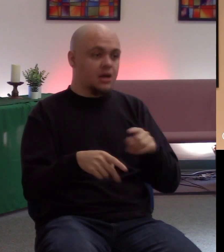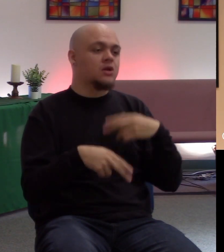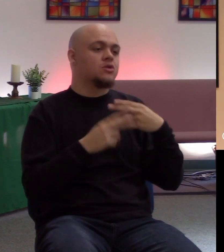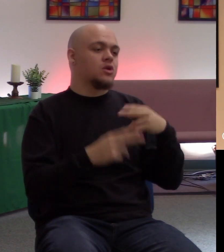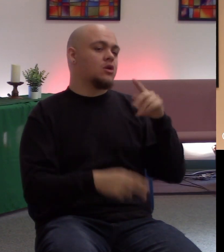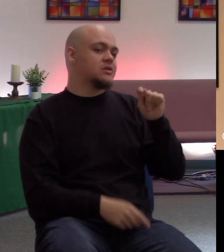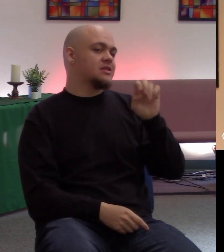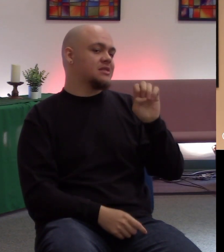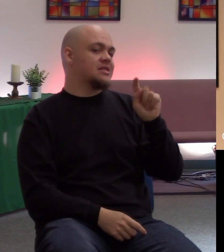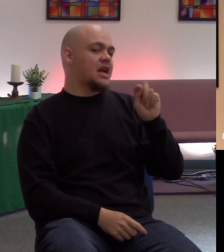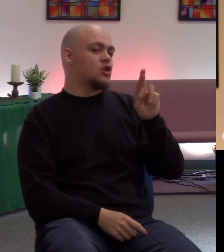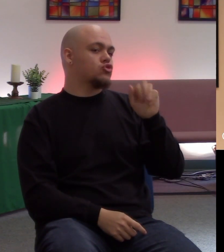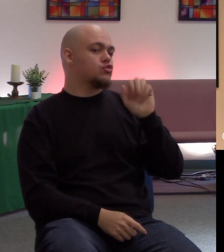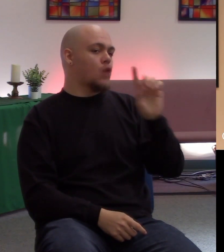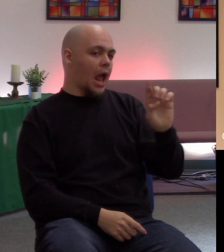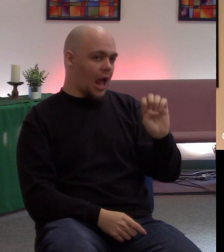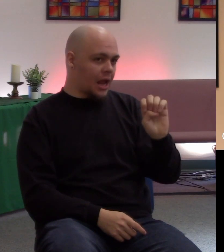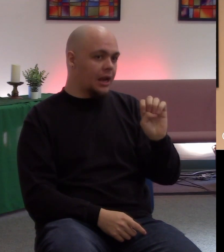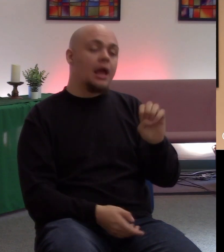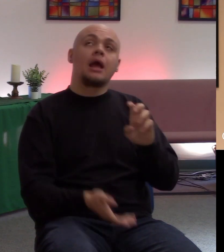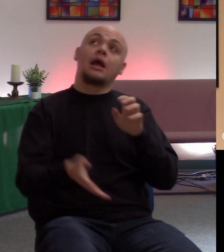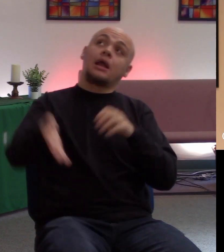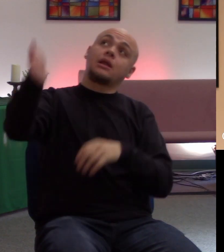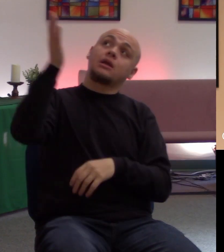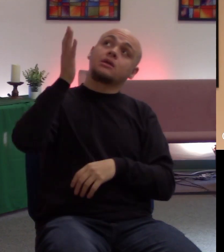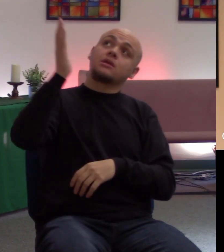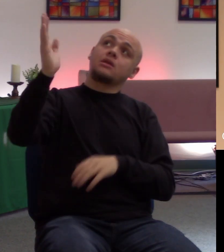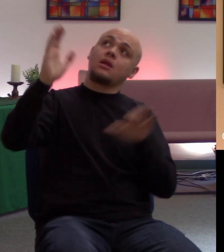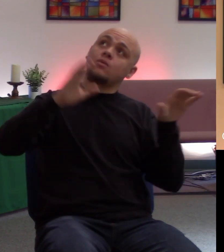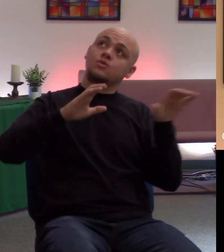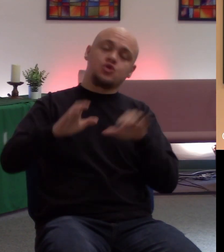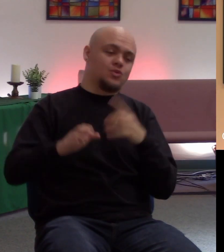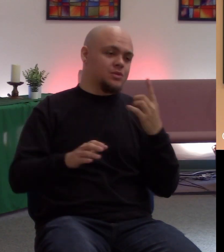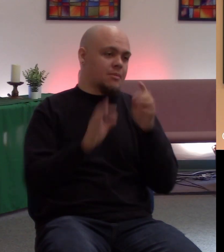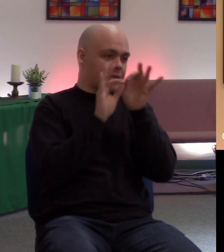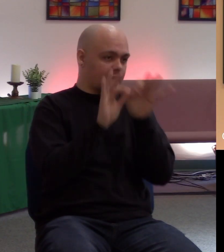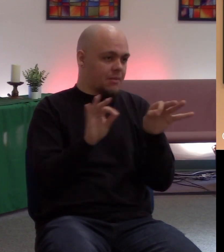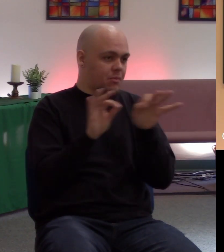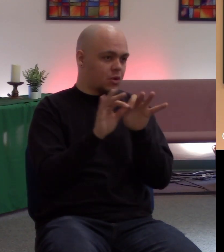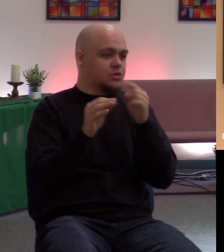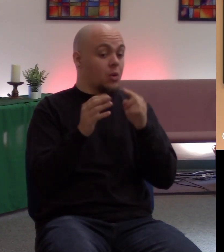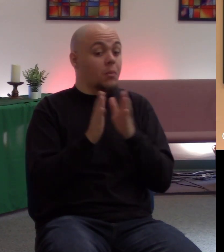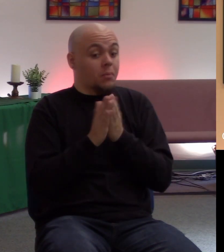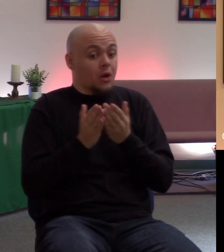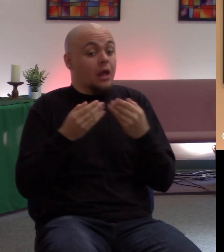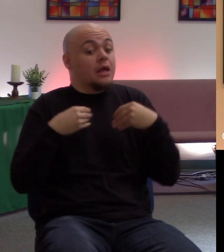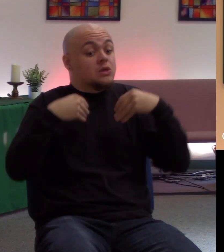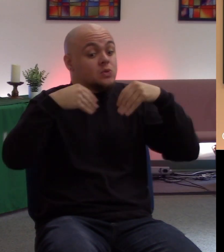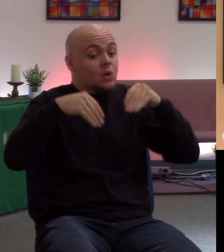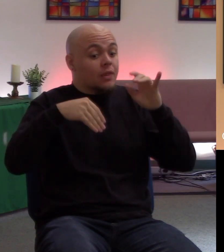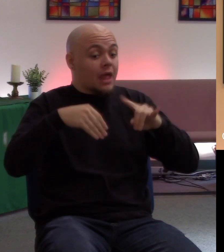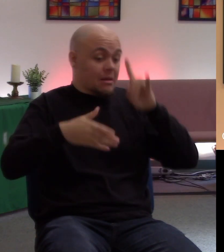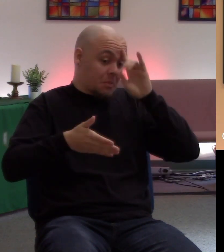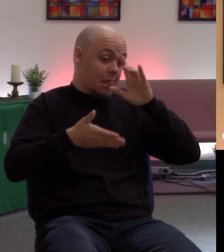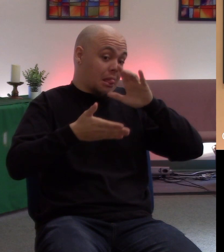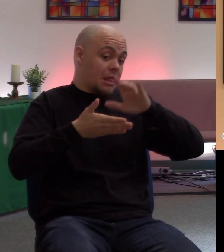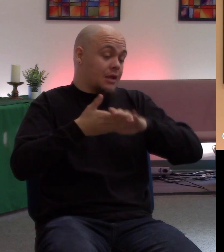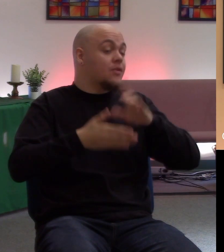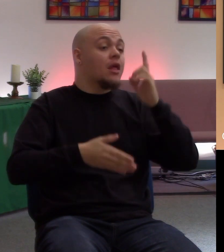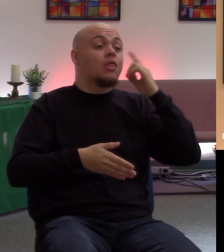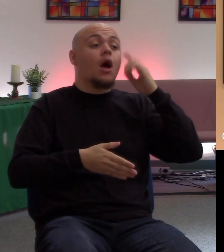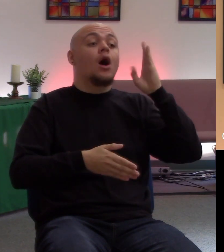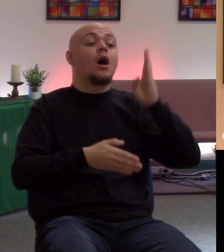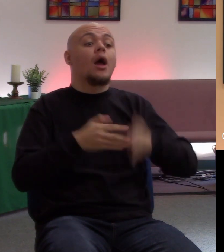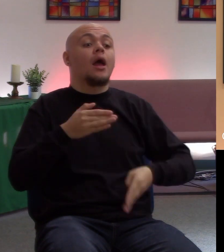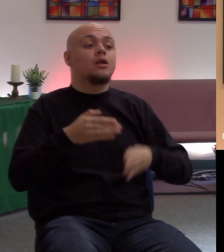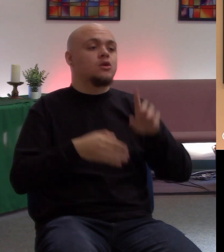that's called a tetrad. And that always marks something important that God's just about to do. And he sold this. He sold this idea. For John